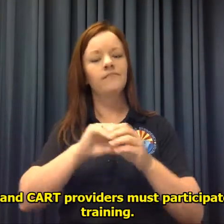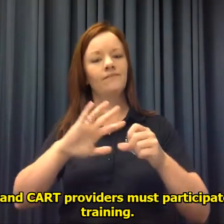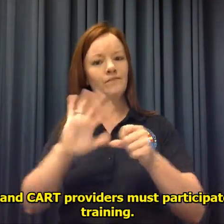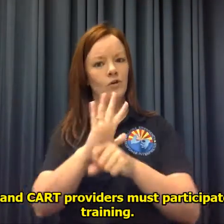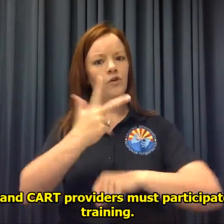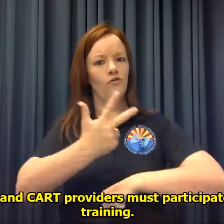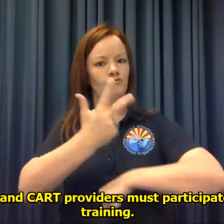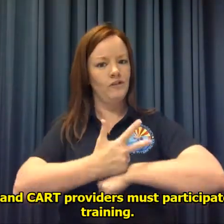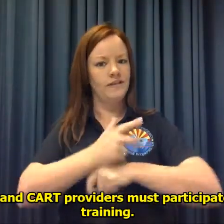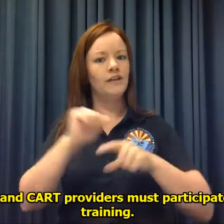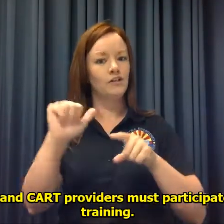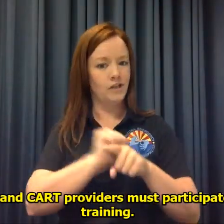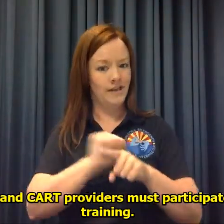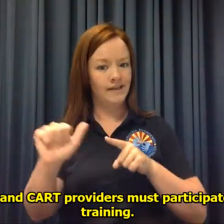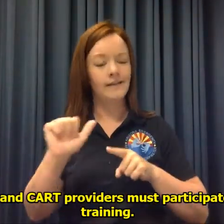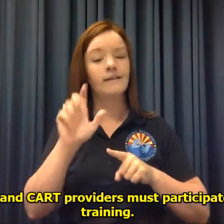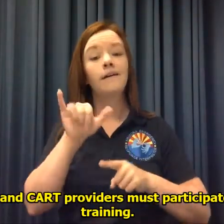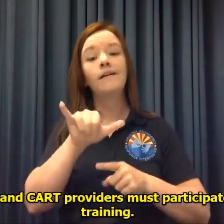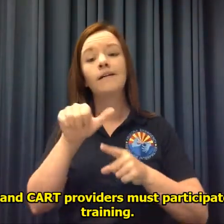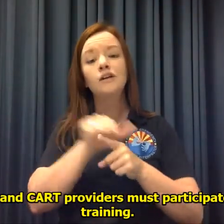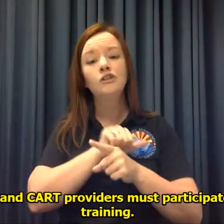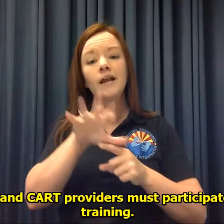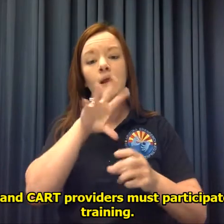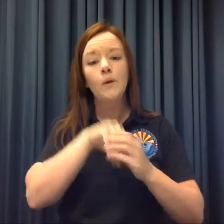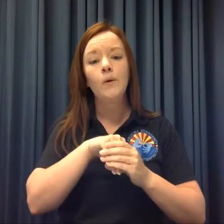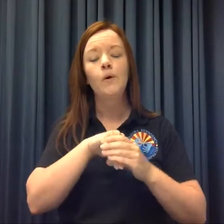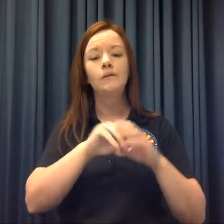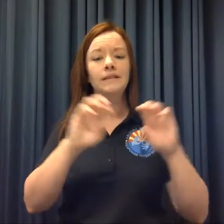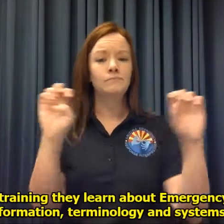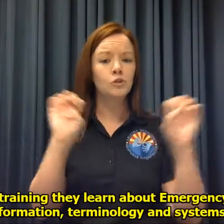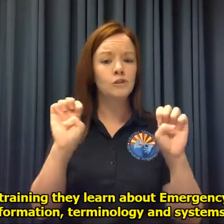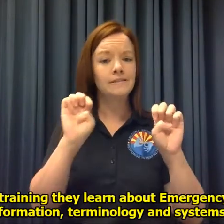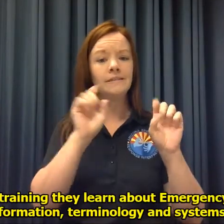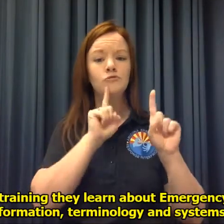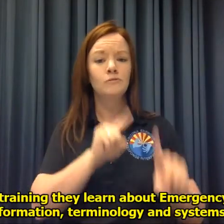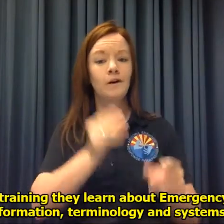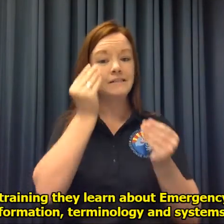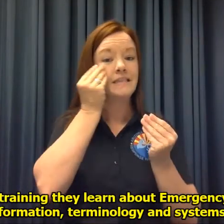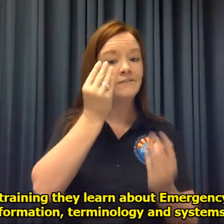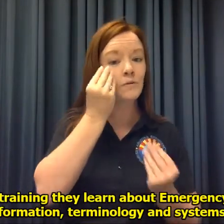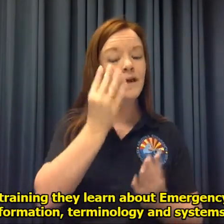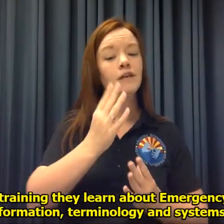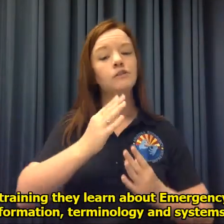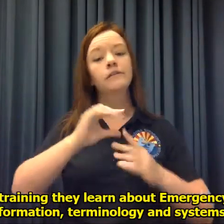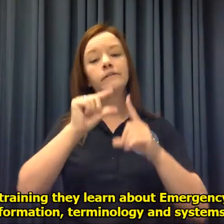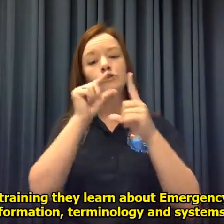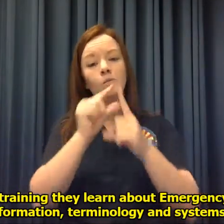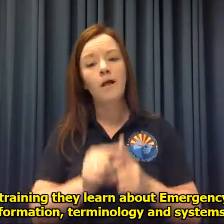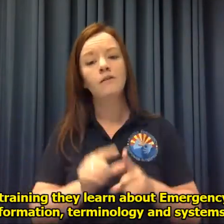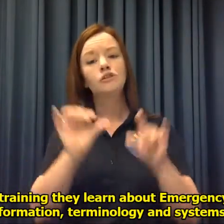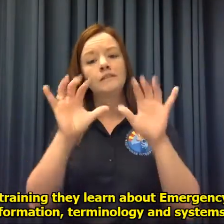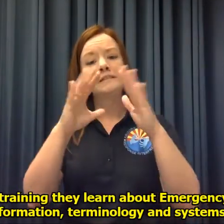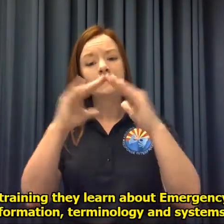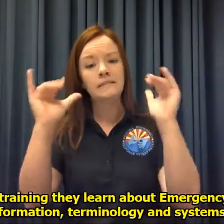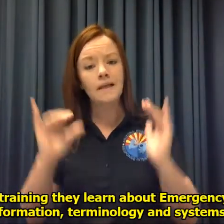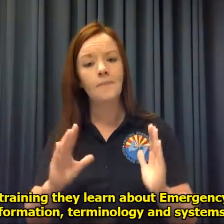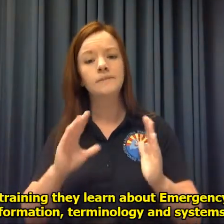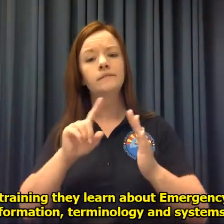Interpreters and CART providers must participate in a 3-day training. During that training, they learn about emergency response information, terminology,